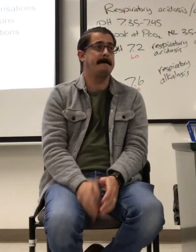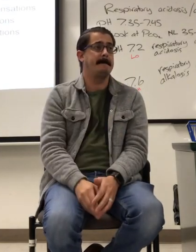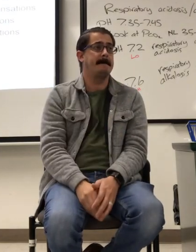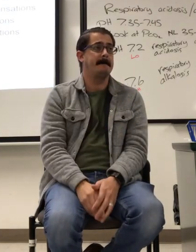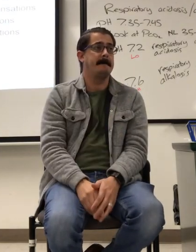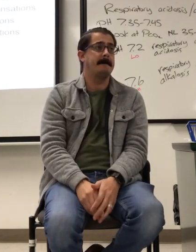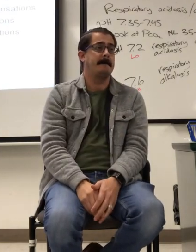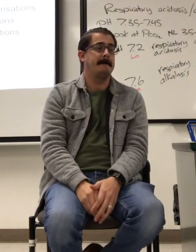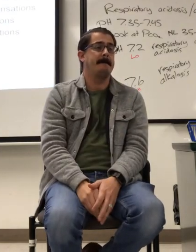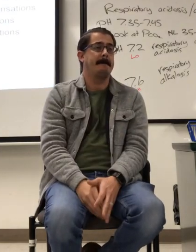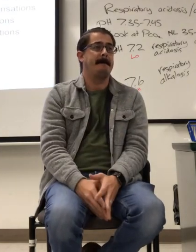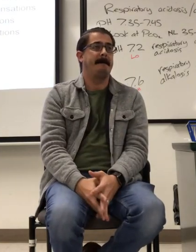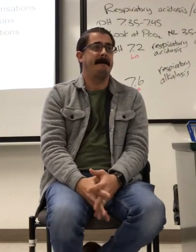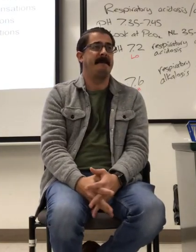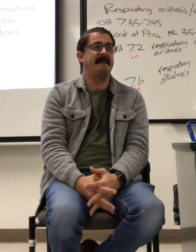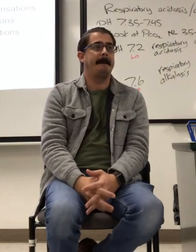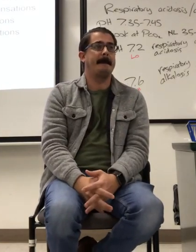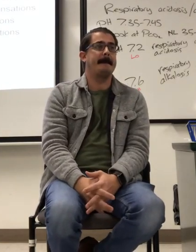Respiratory opposite, metabolic equal.